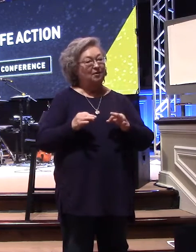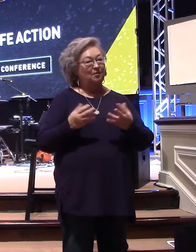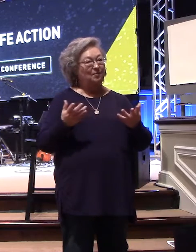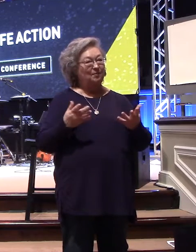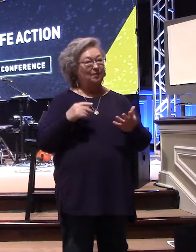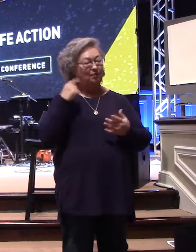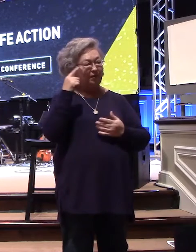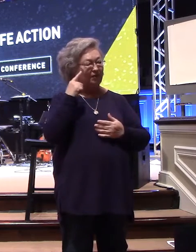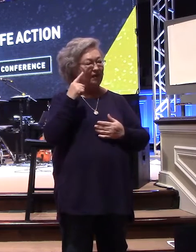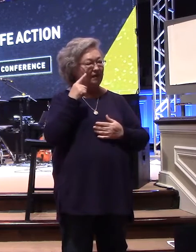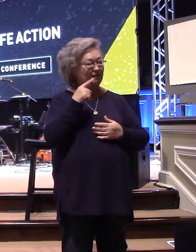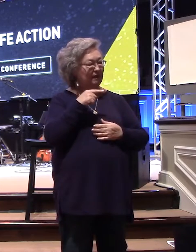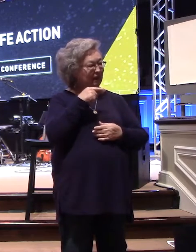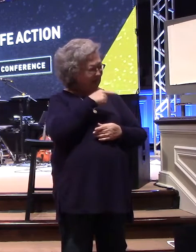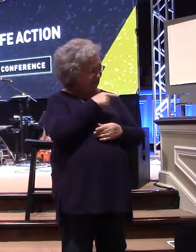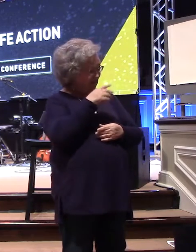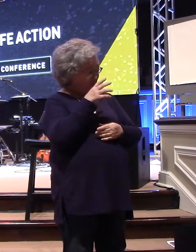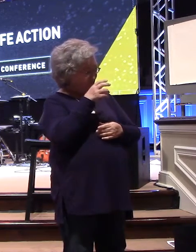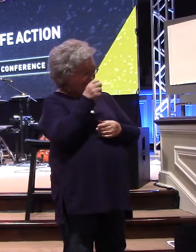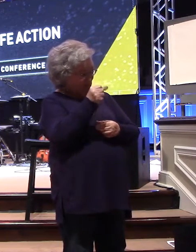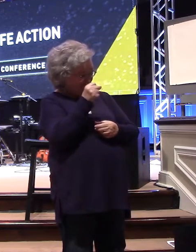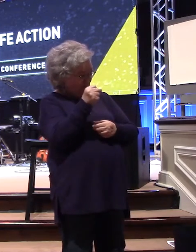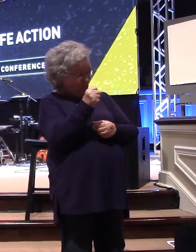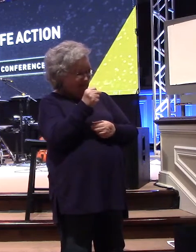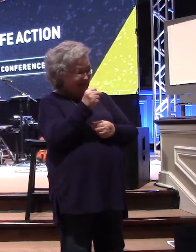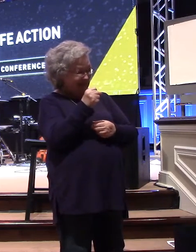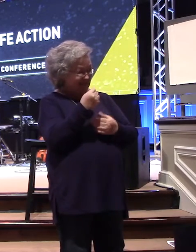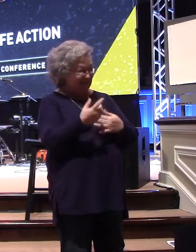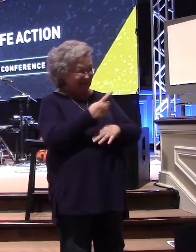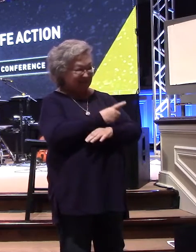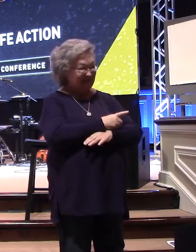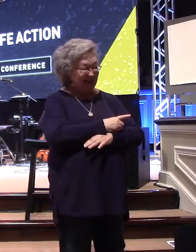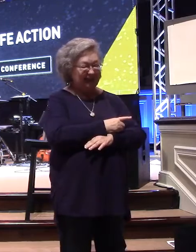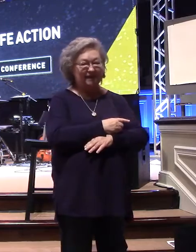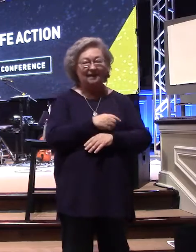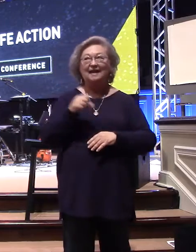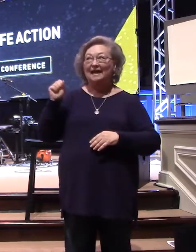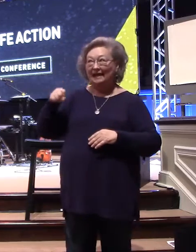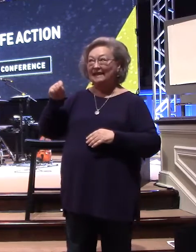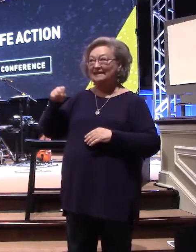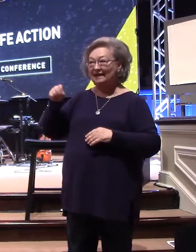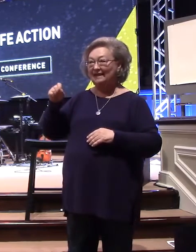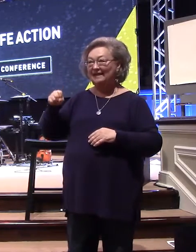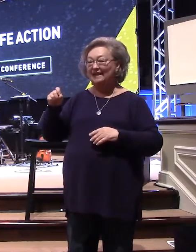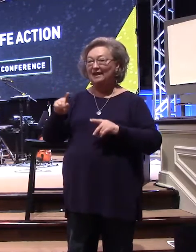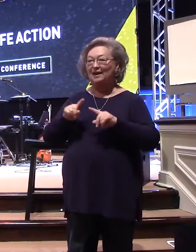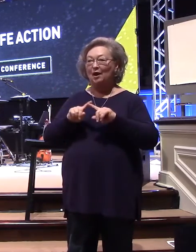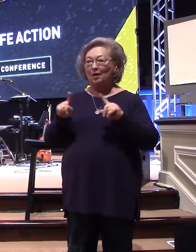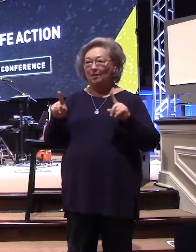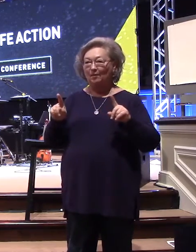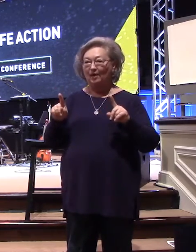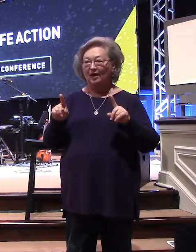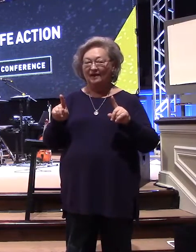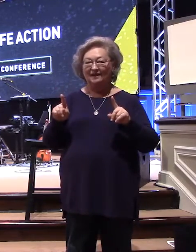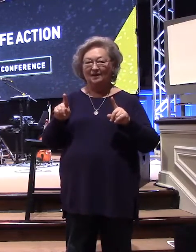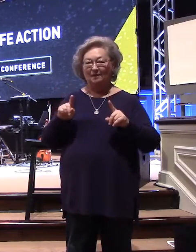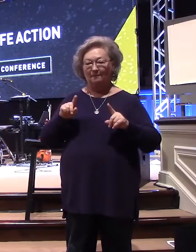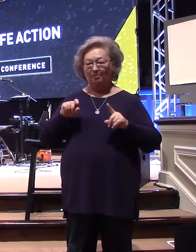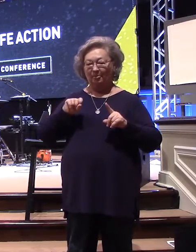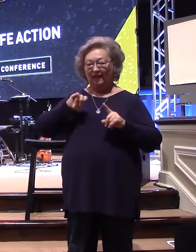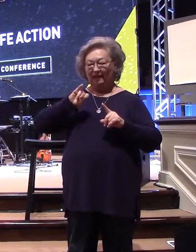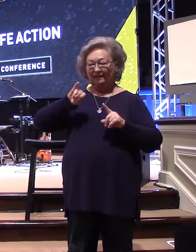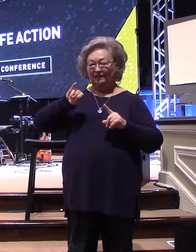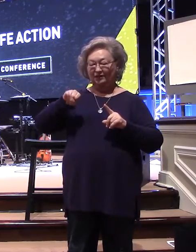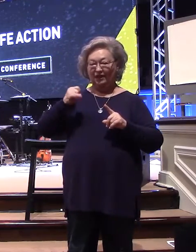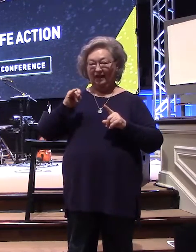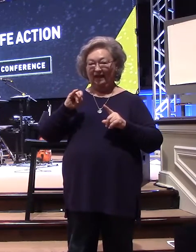And I said yes. And I said the good news is that Jimmy didn't come out. I'm not sure Jesus